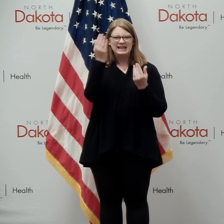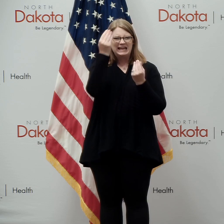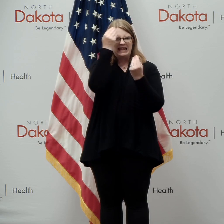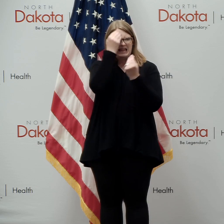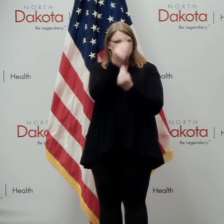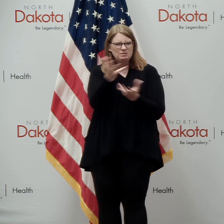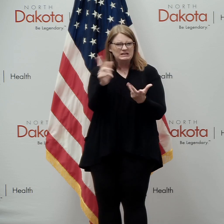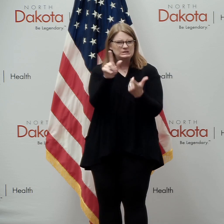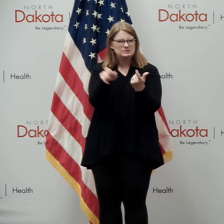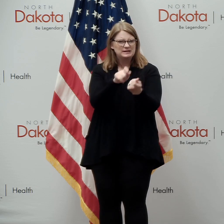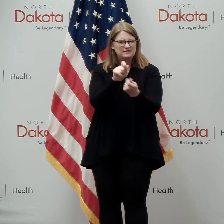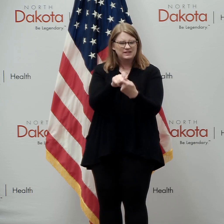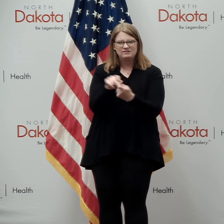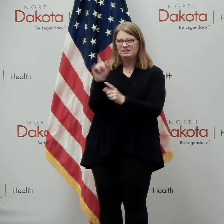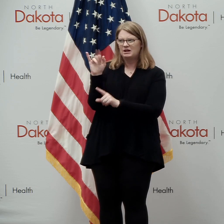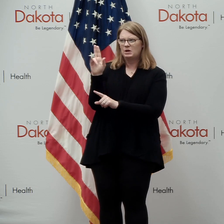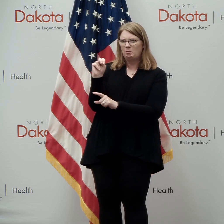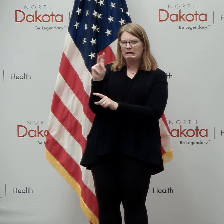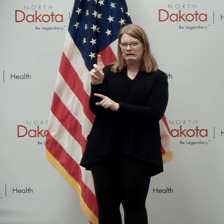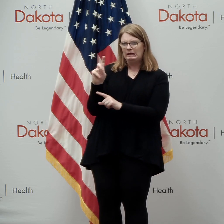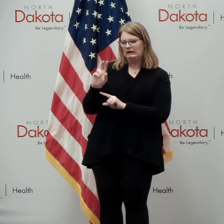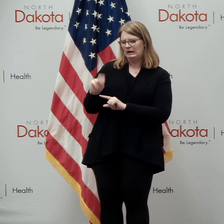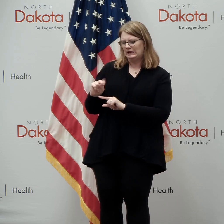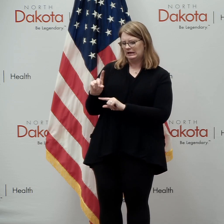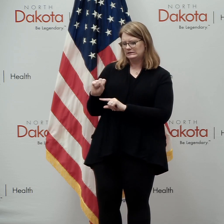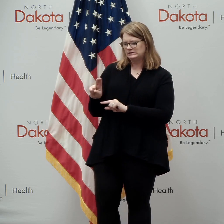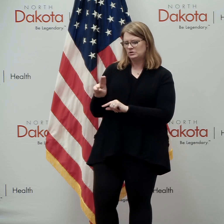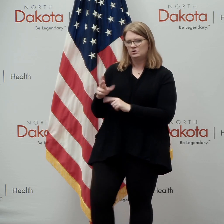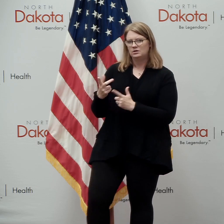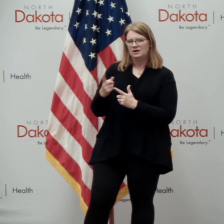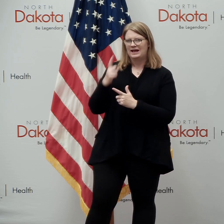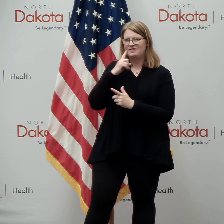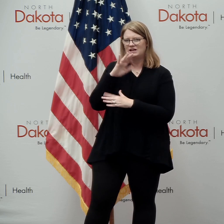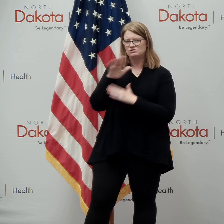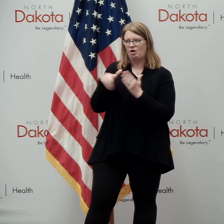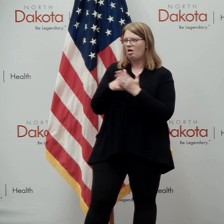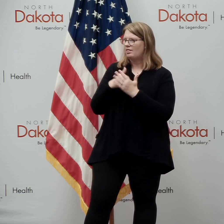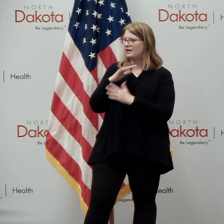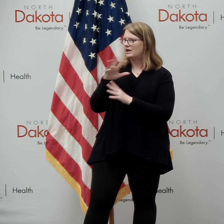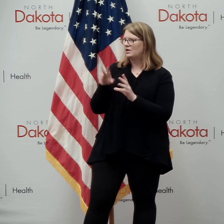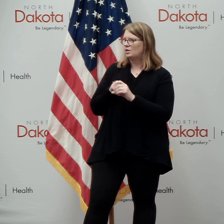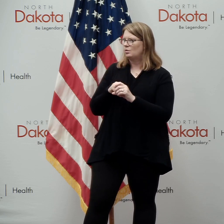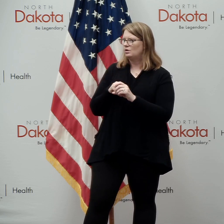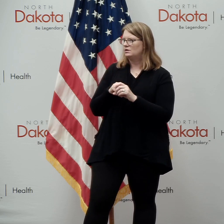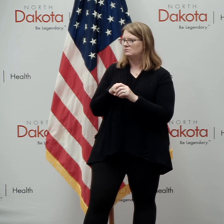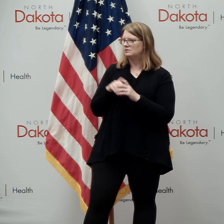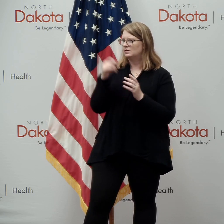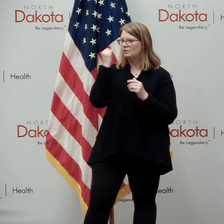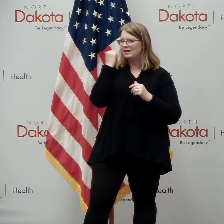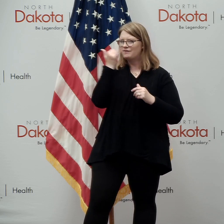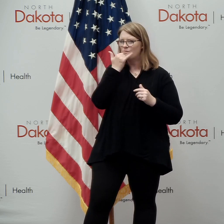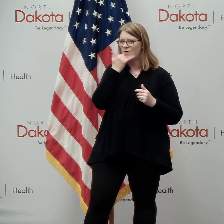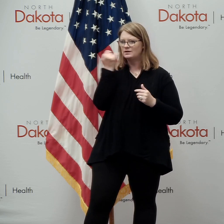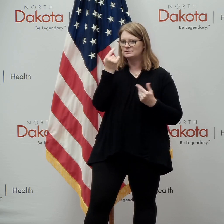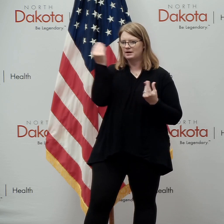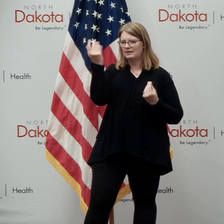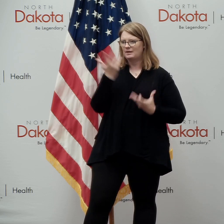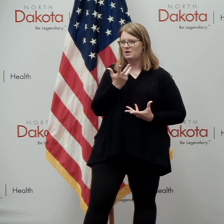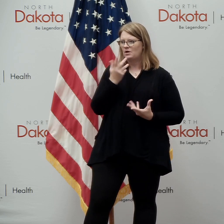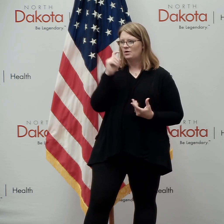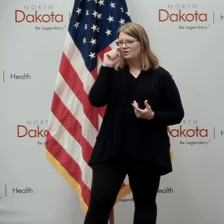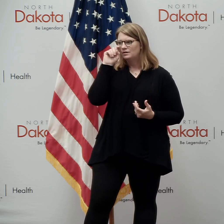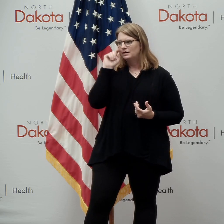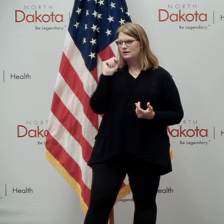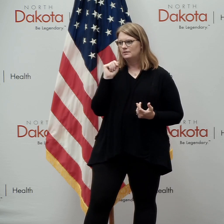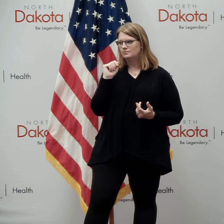publicly about UND versus NDSU. I think it's all just captured in there. If I'm wrong on that, someone can let me know, but I think it's just reflected in the county.